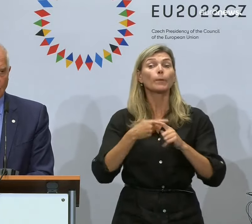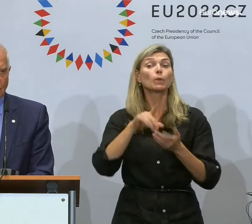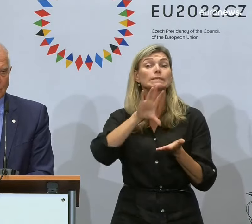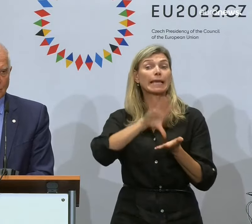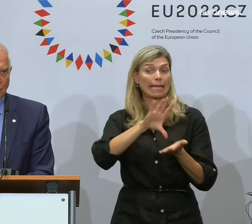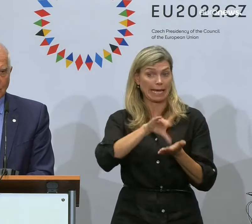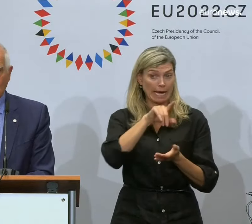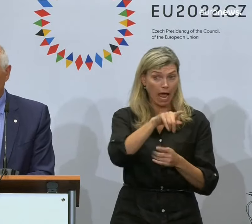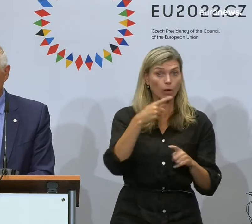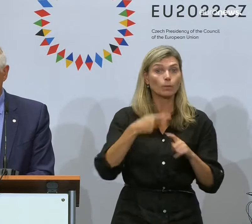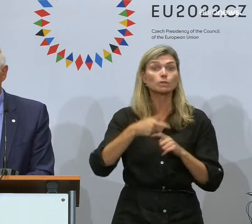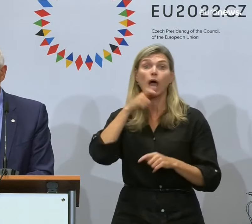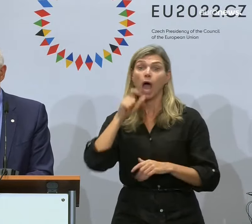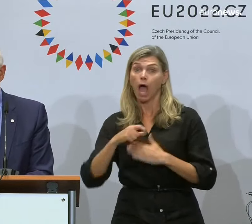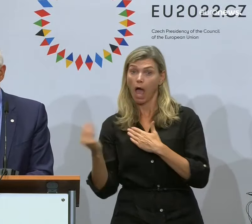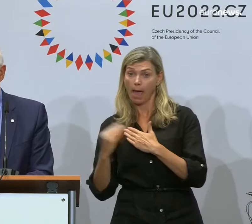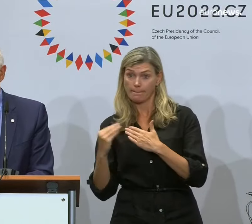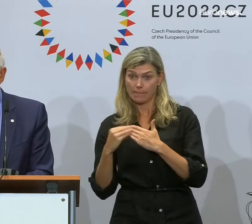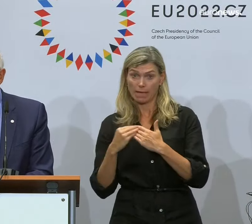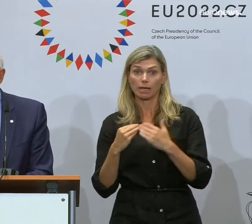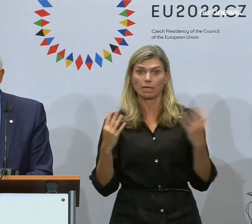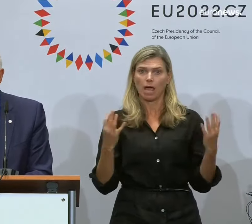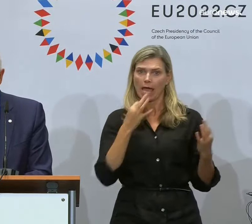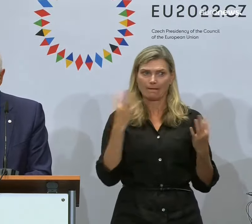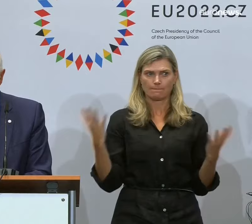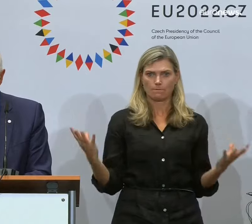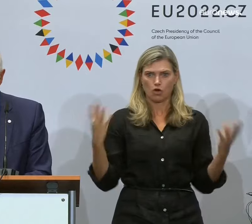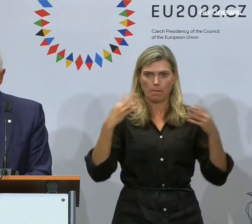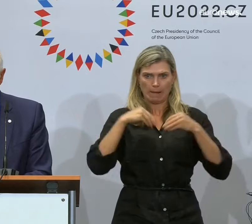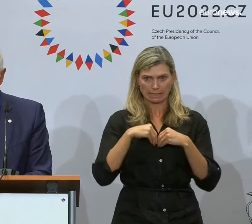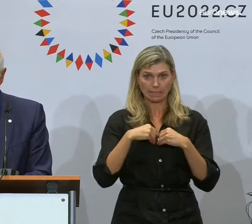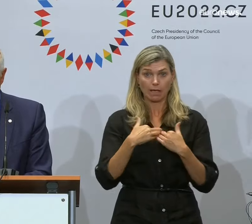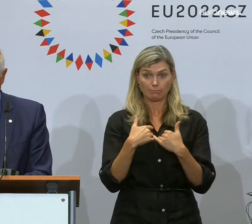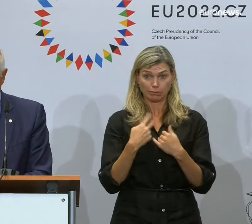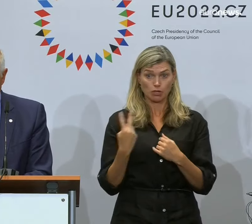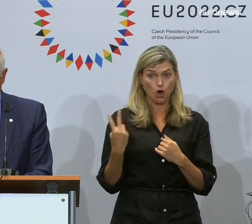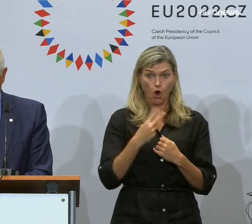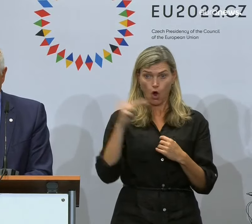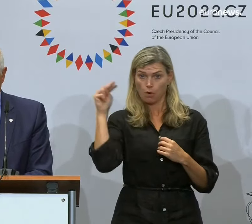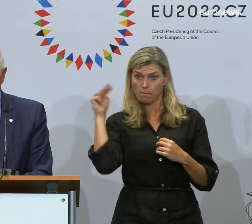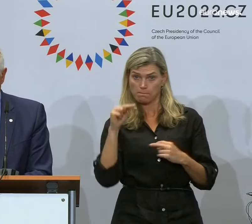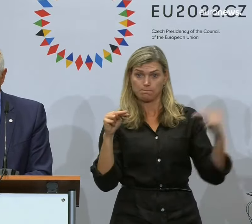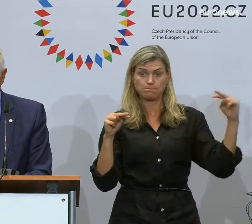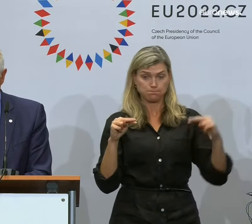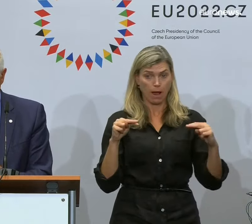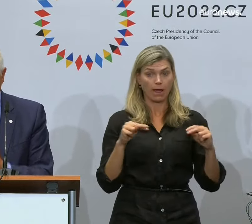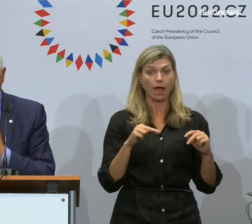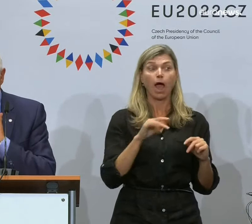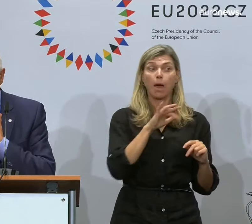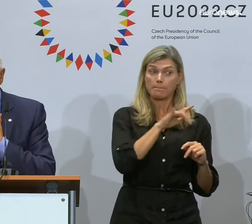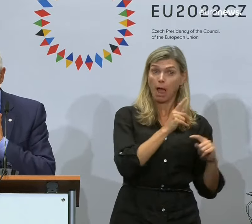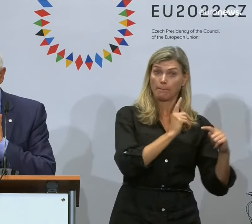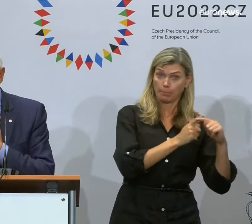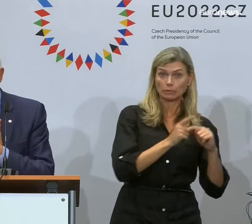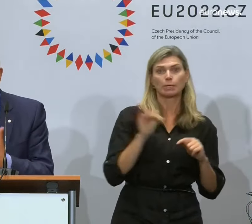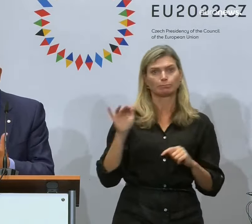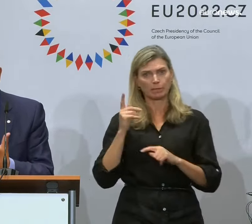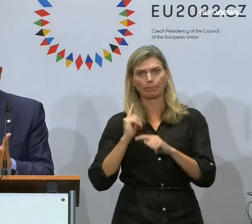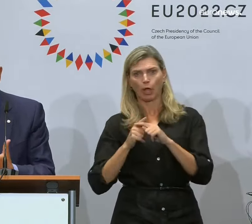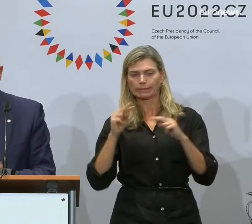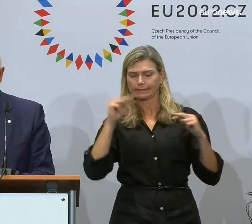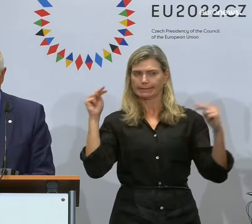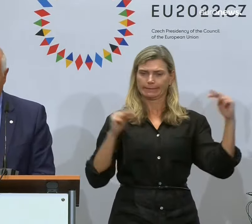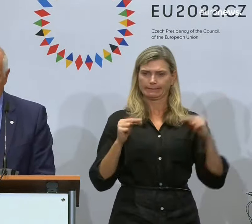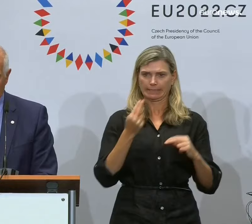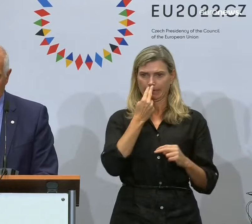U.S., which both I found reasonable. And to me, it's